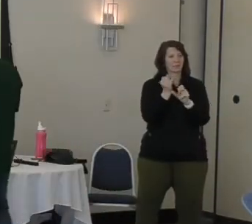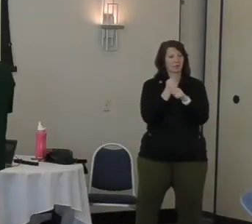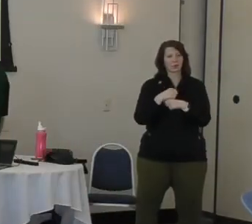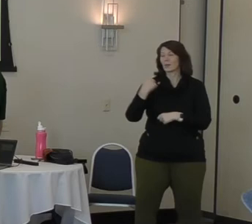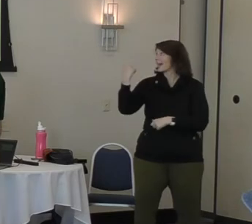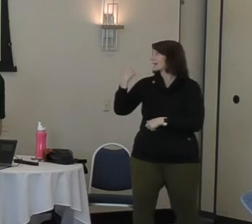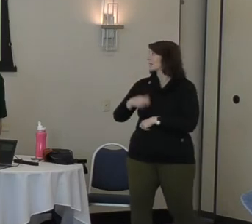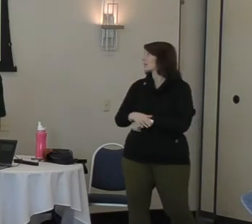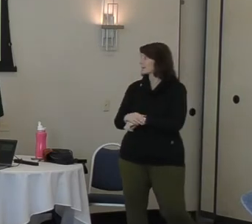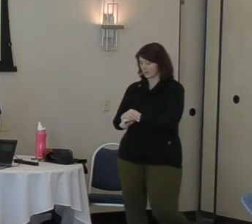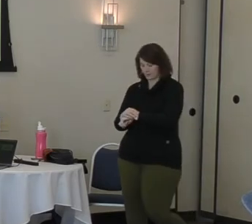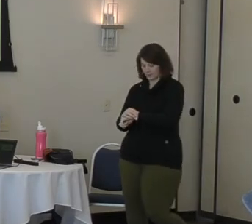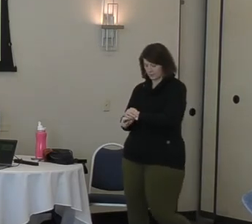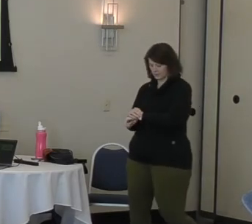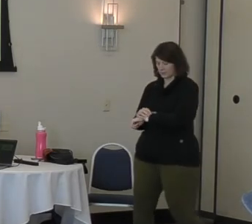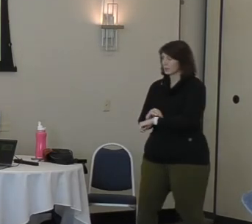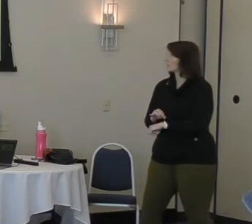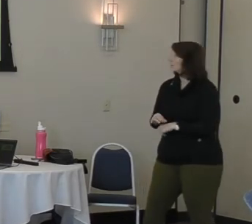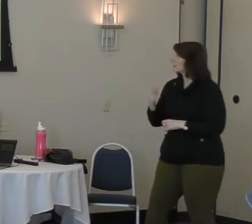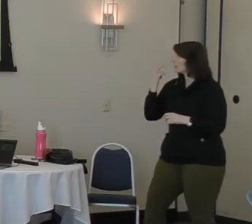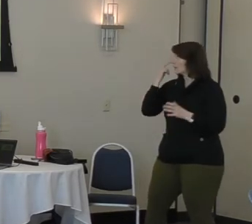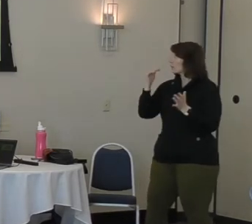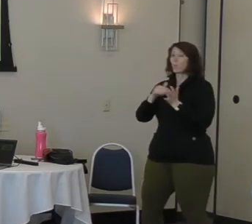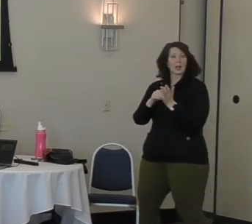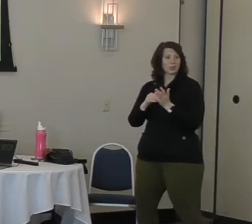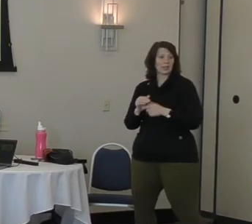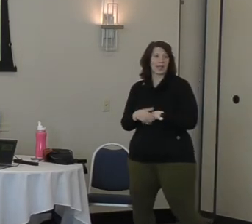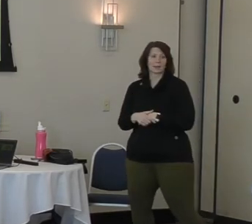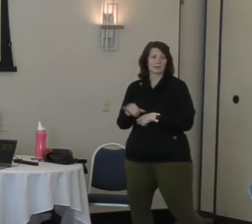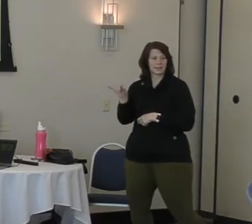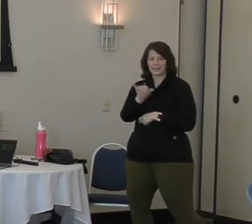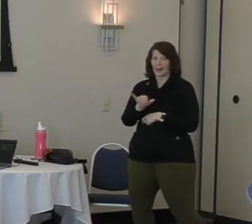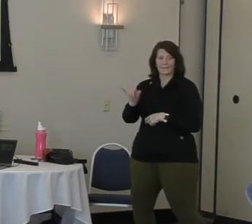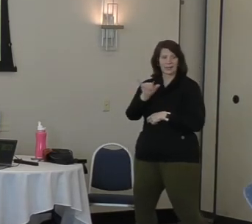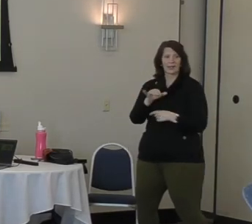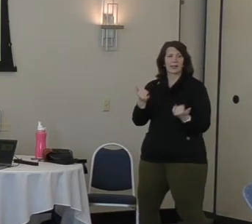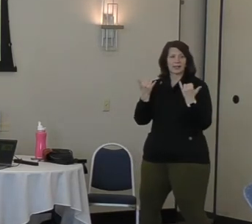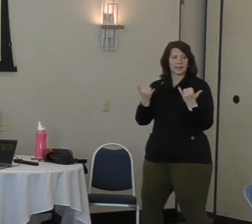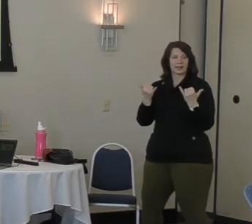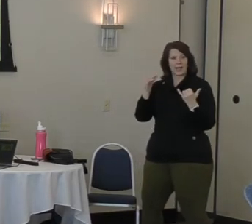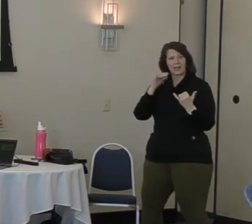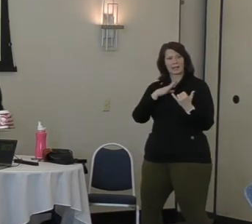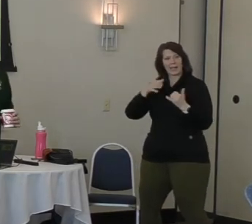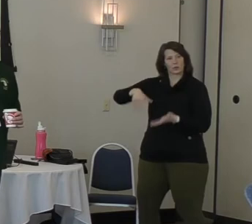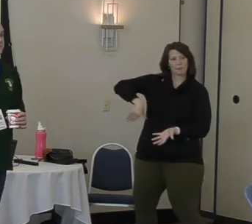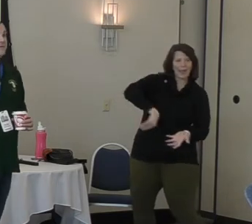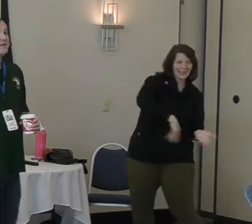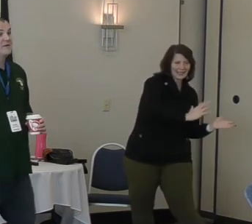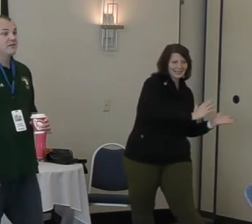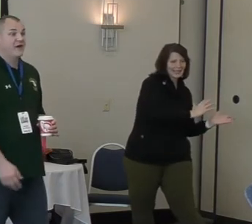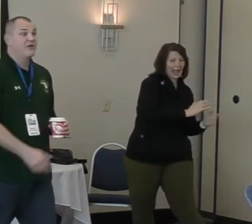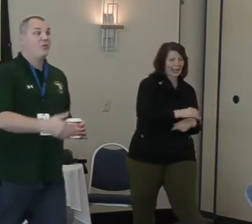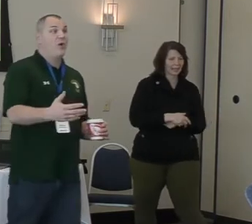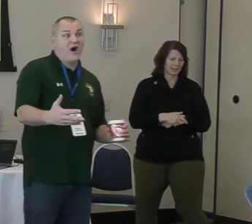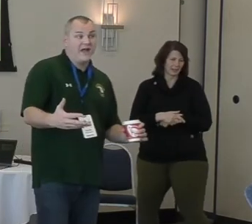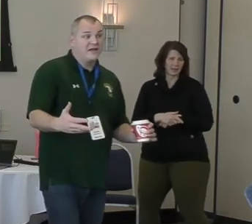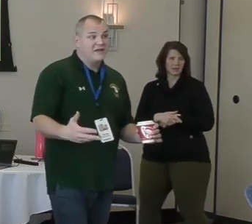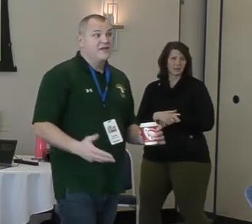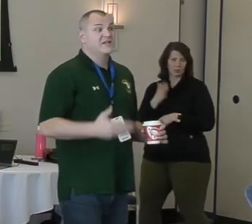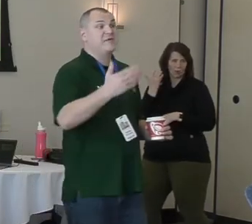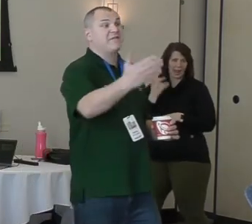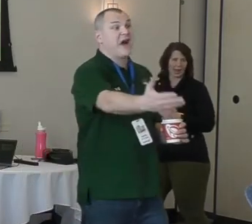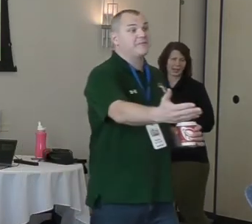here. Right? Looking at it again, same thing, except now the guy comes back inside. Right?